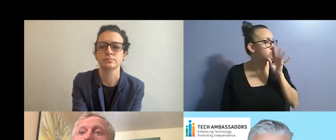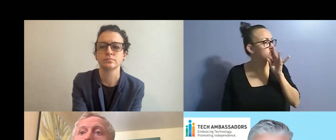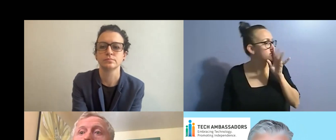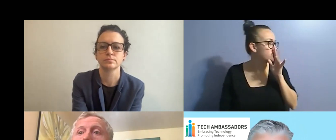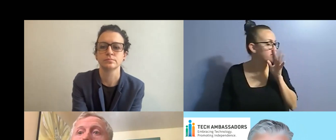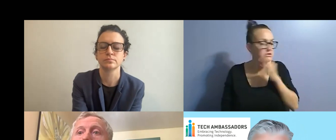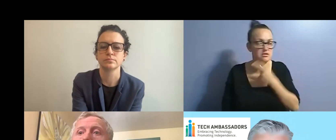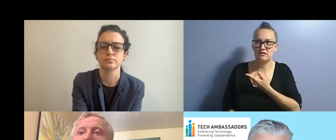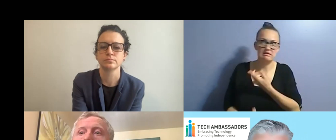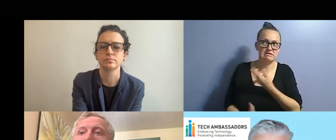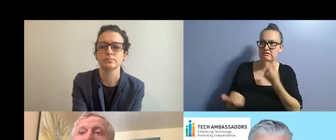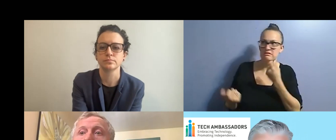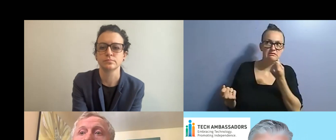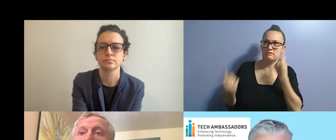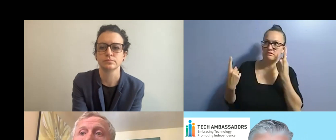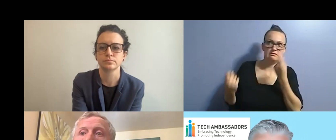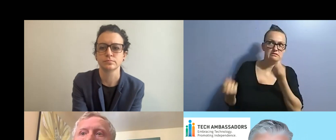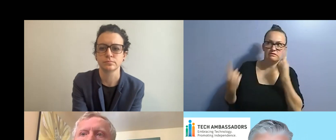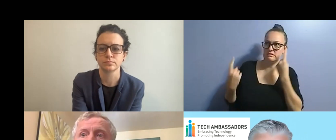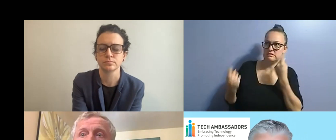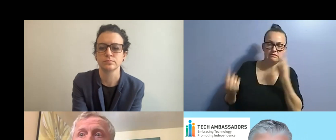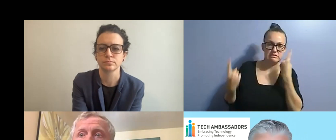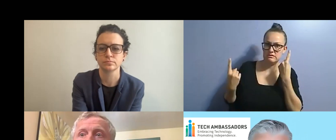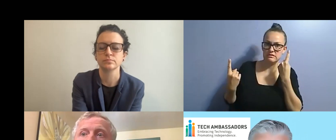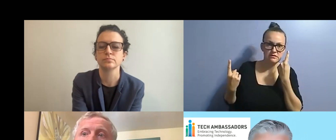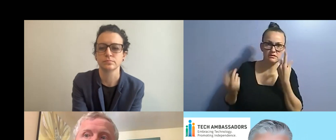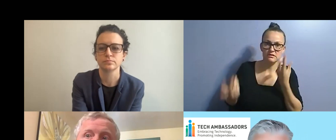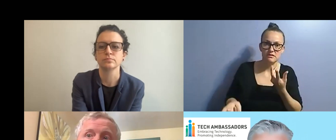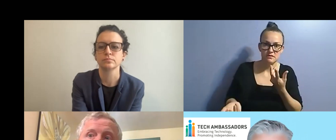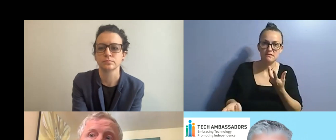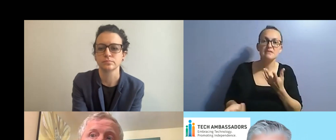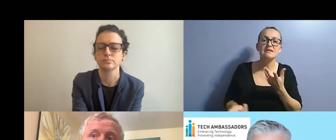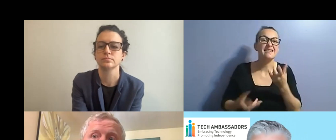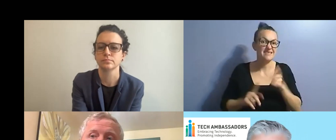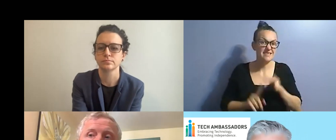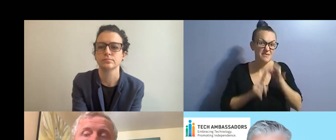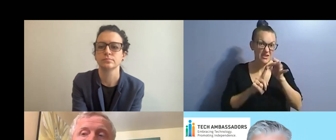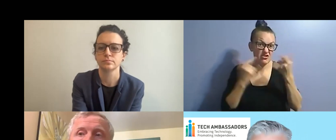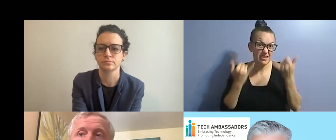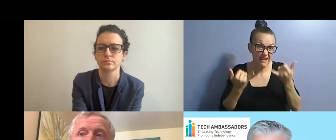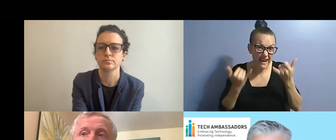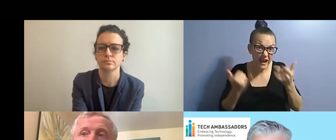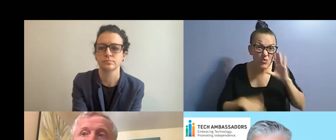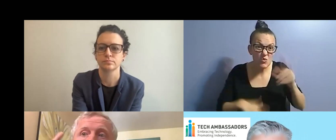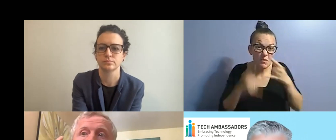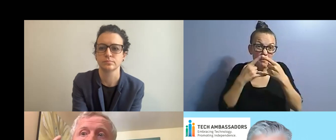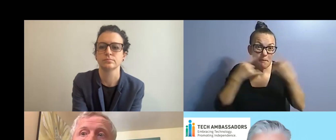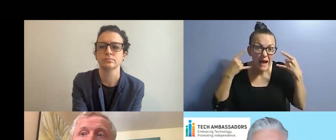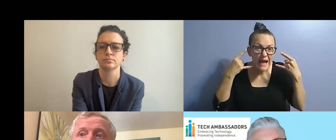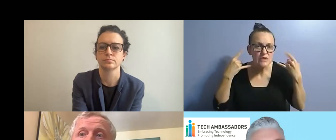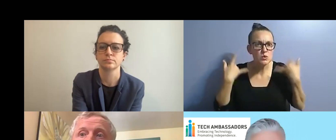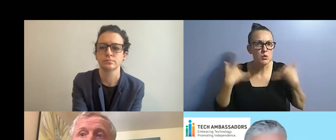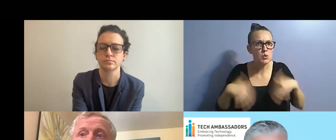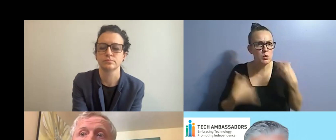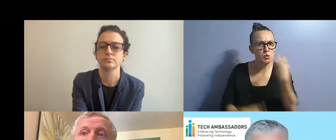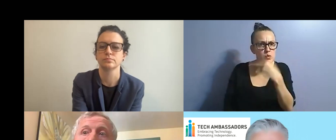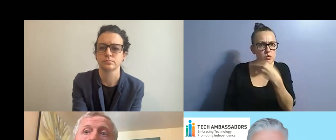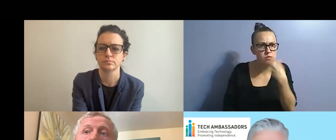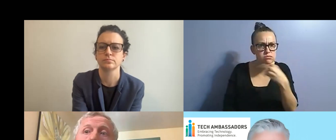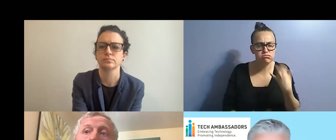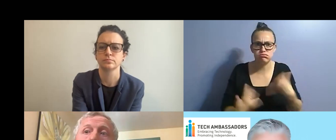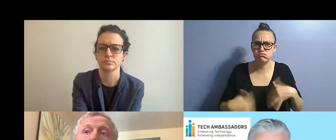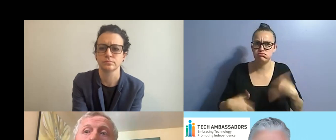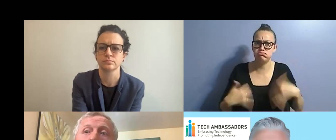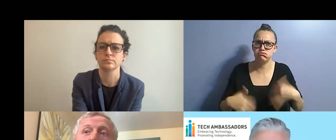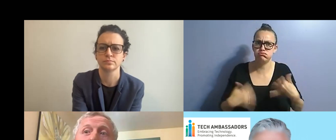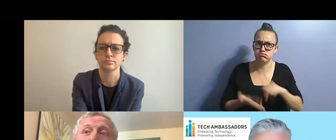clue what she was saying, especially now with the mask that we have to wear. And